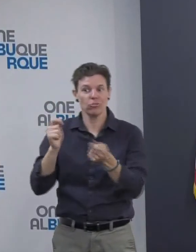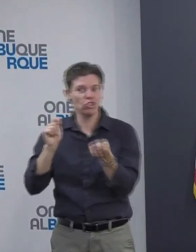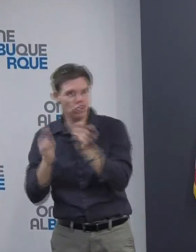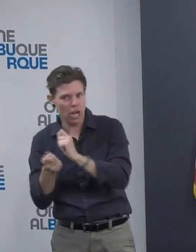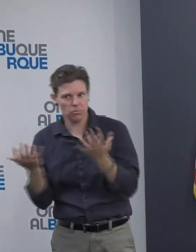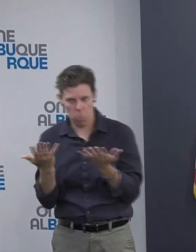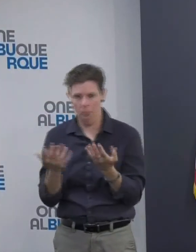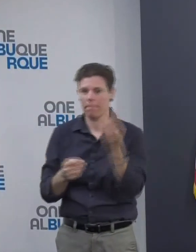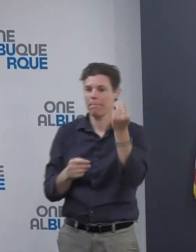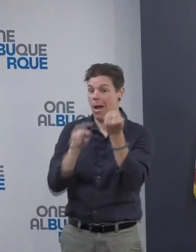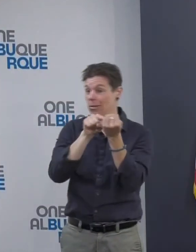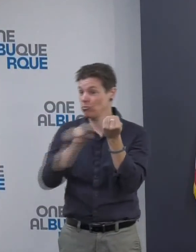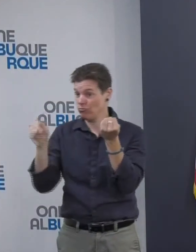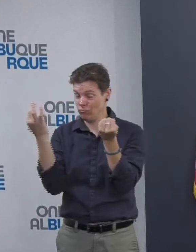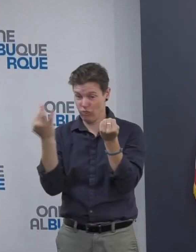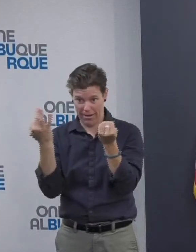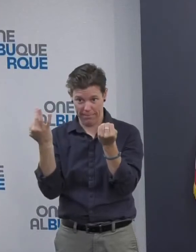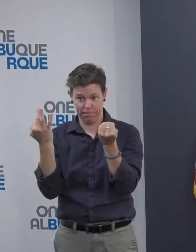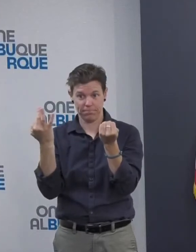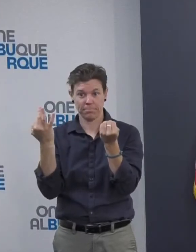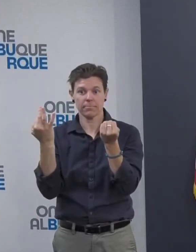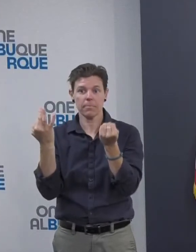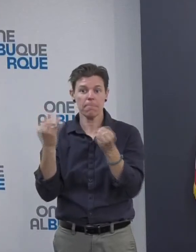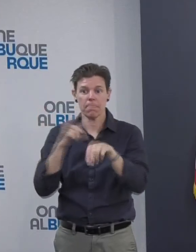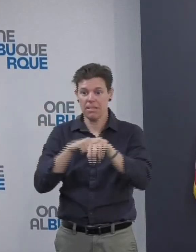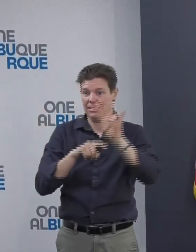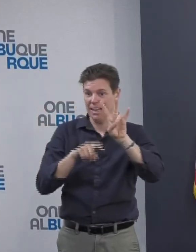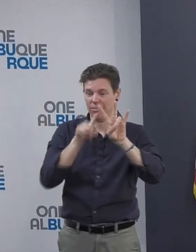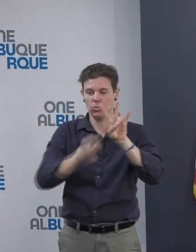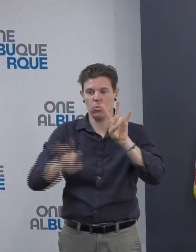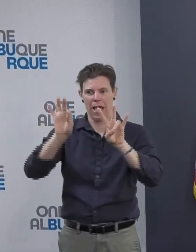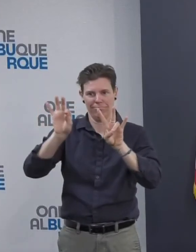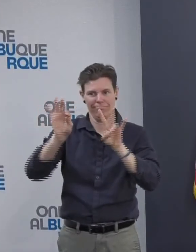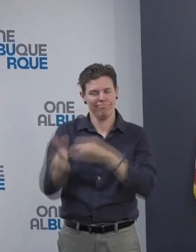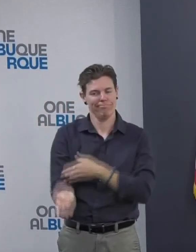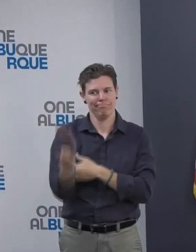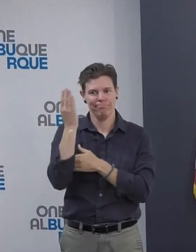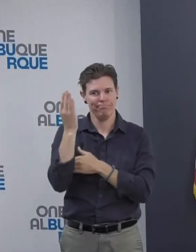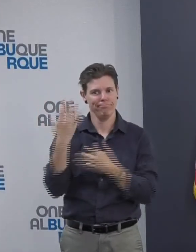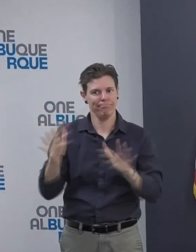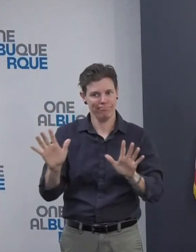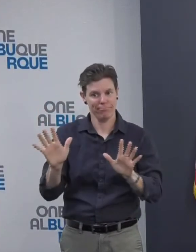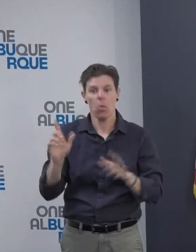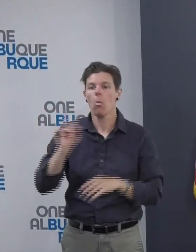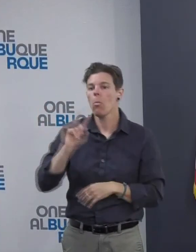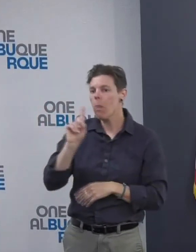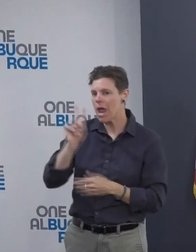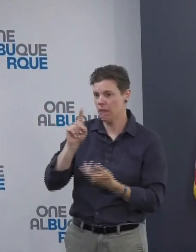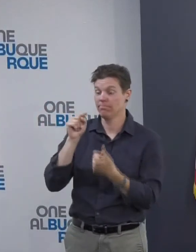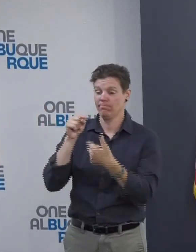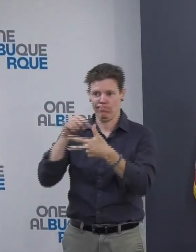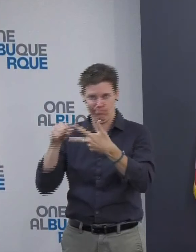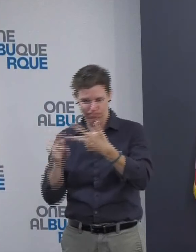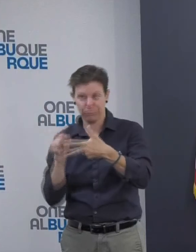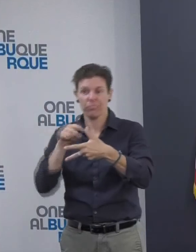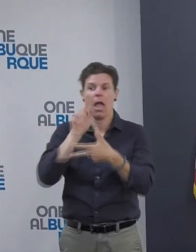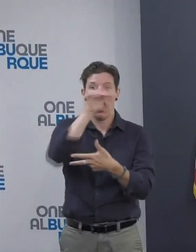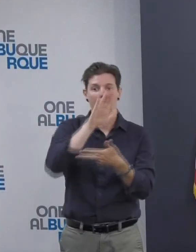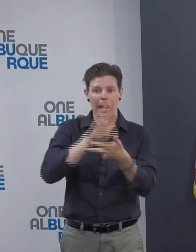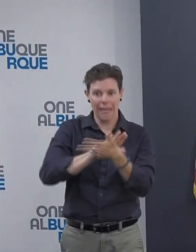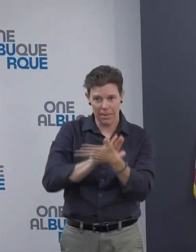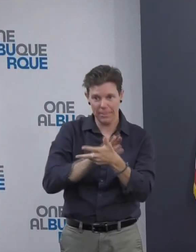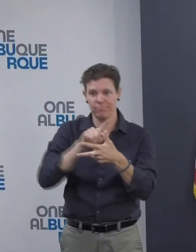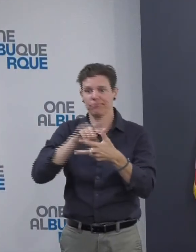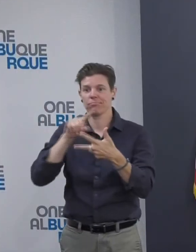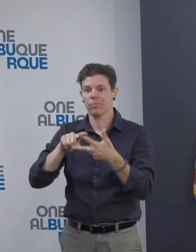Friday from 7 to 9, and that's at the Academy, Carlisle, and Coors locations. So